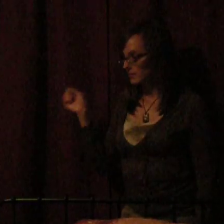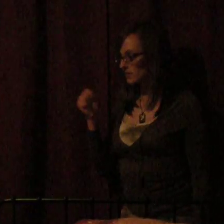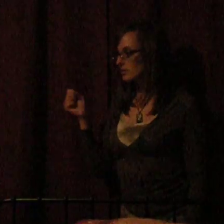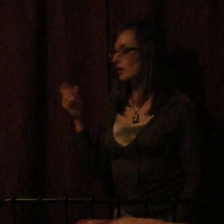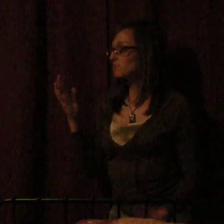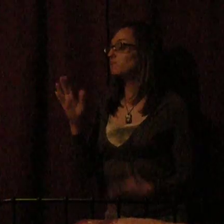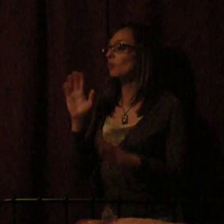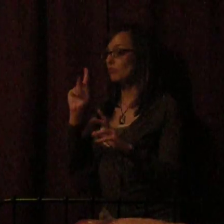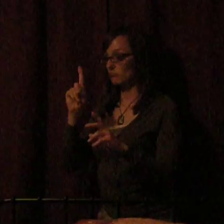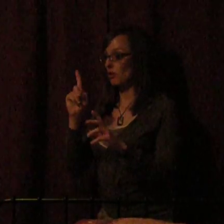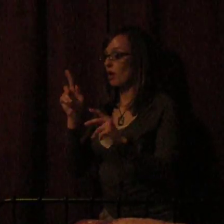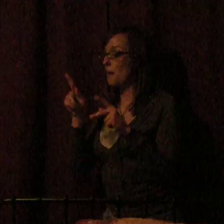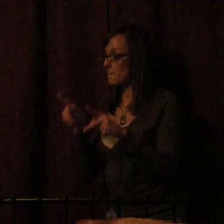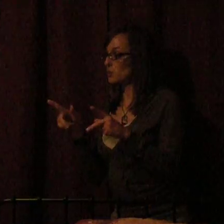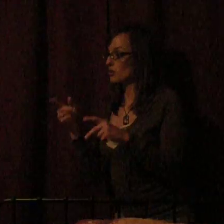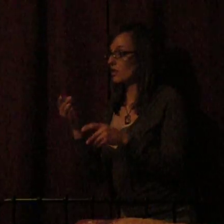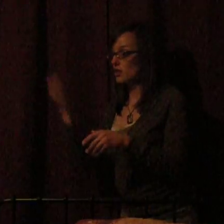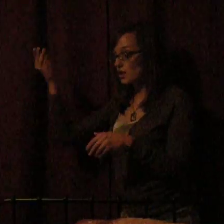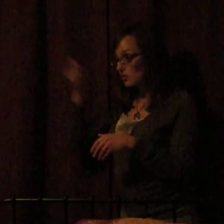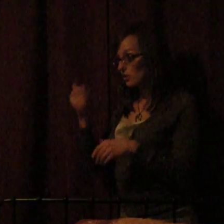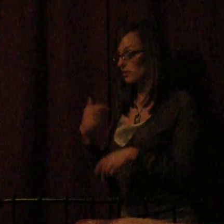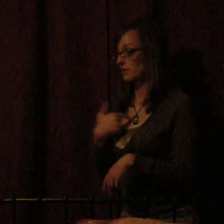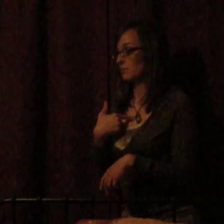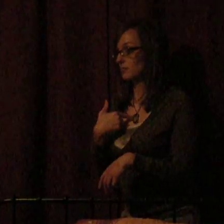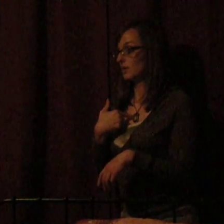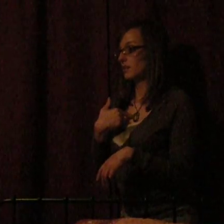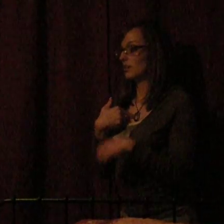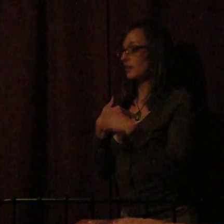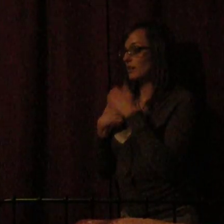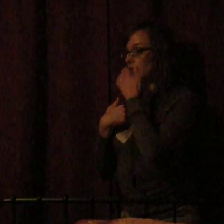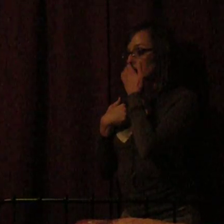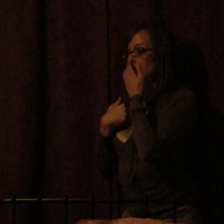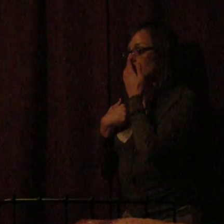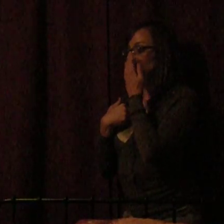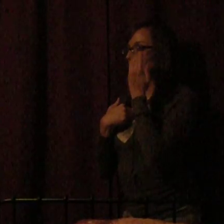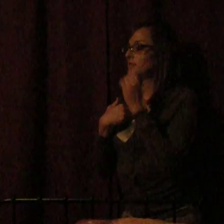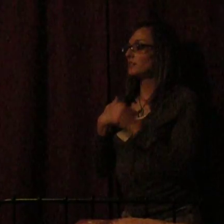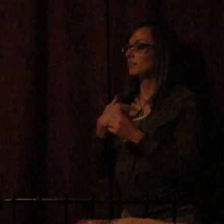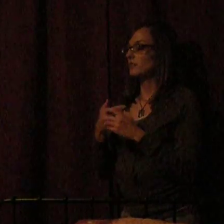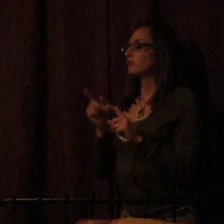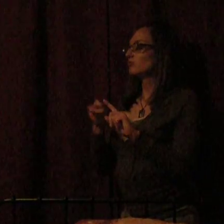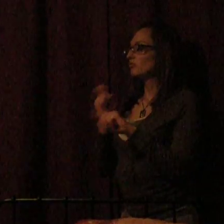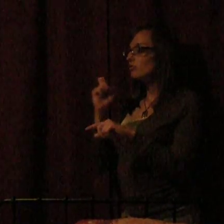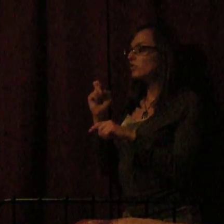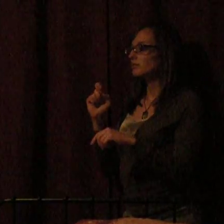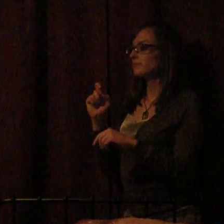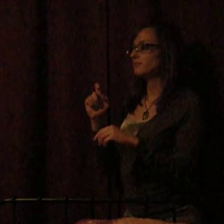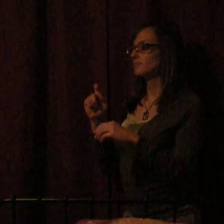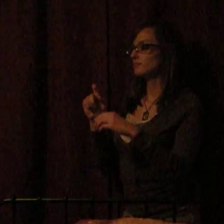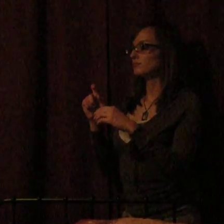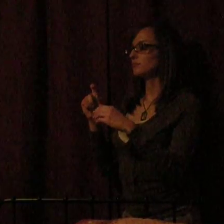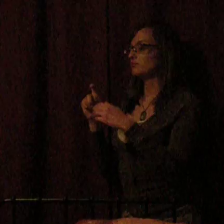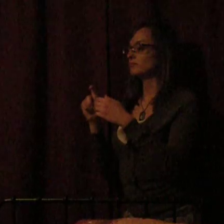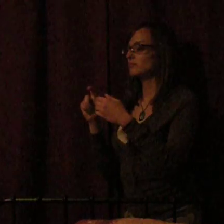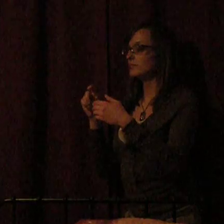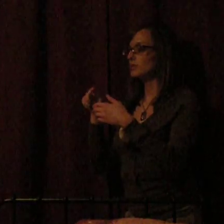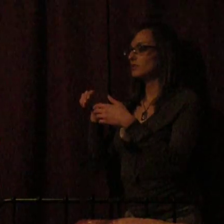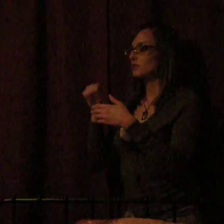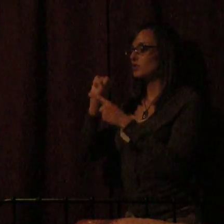by somebody from the British equivalent of the Audubon Society. That's the Royal Society for the Protection of Birds in the